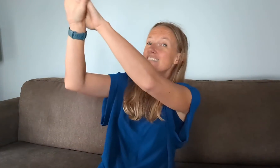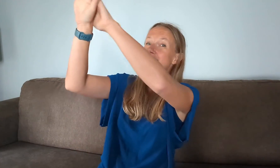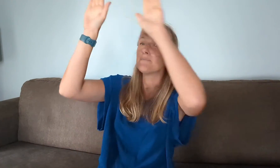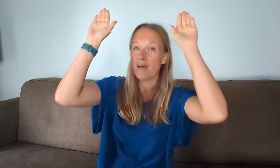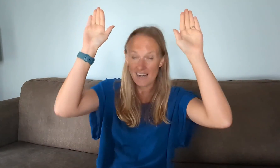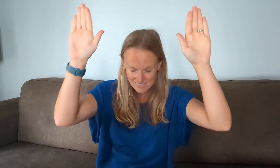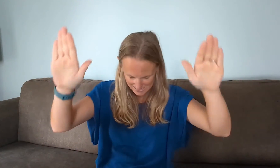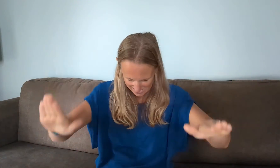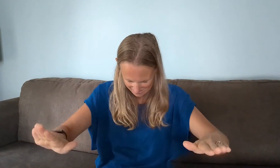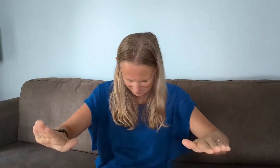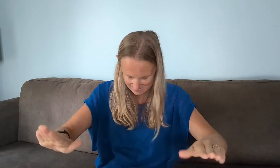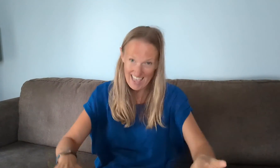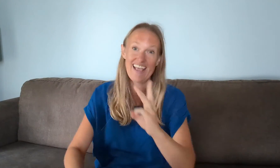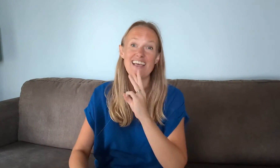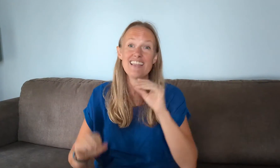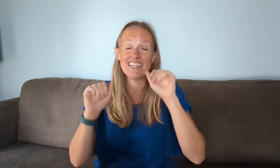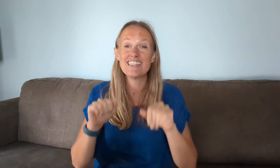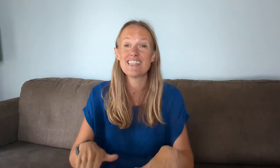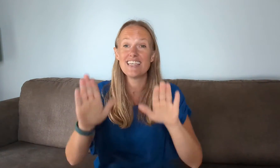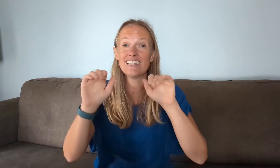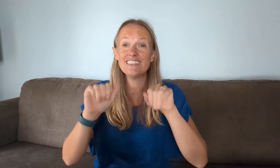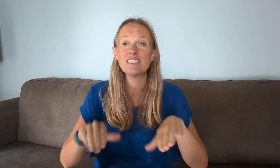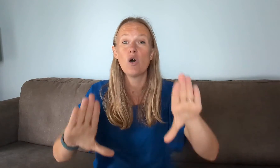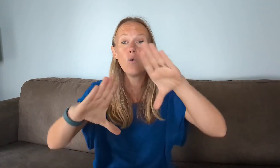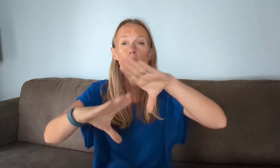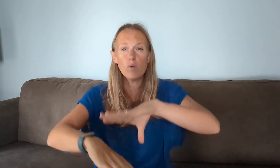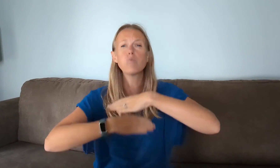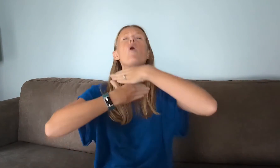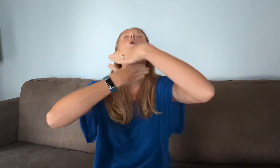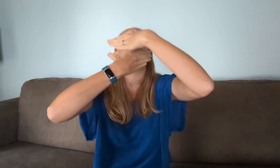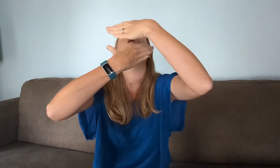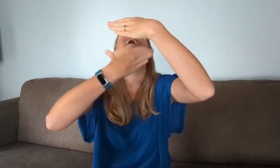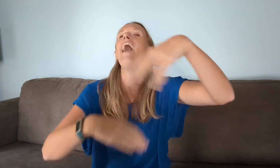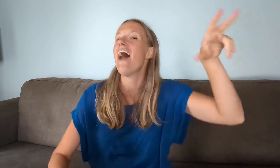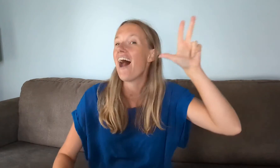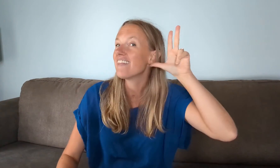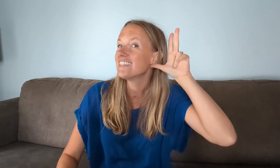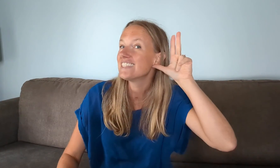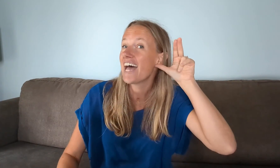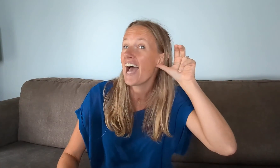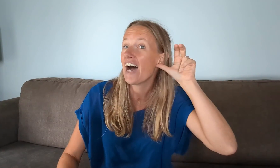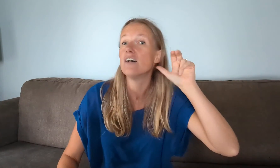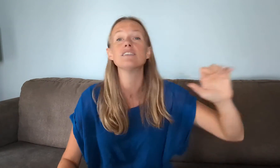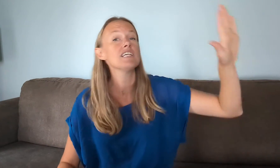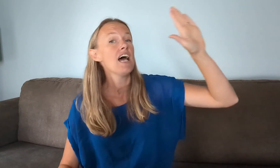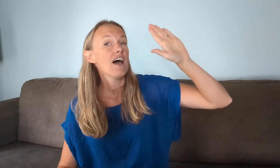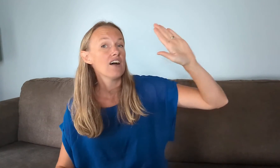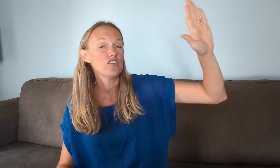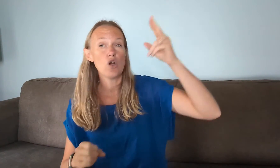Mountains bow down and the seas will roar at the sound of